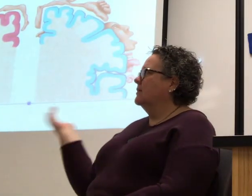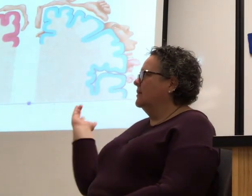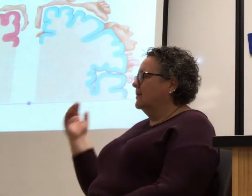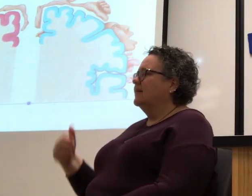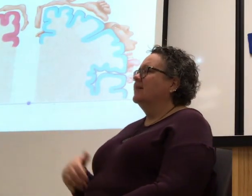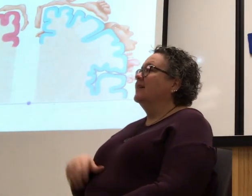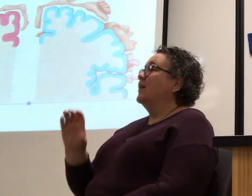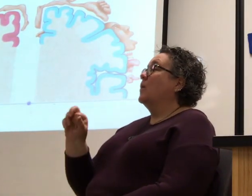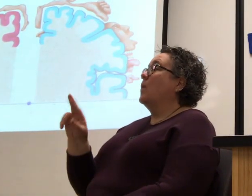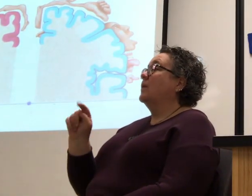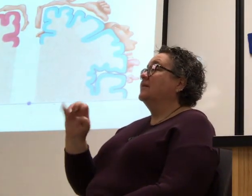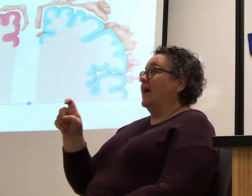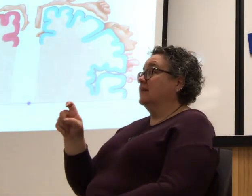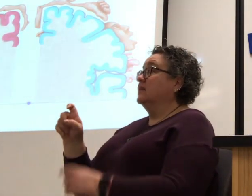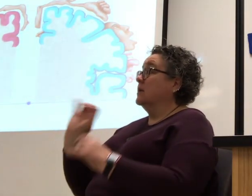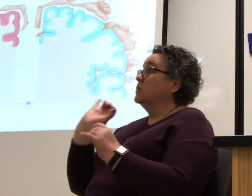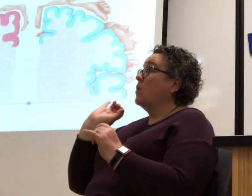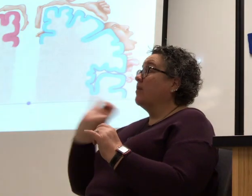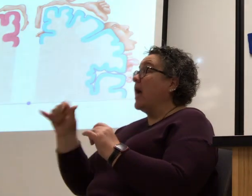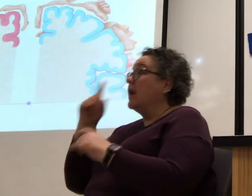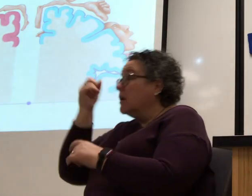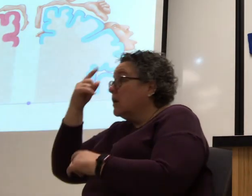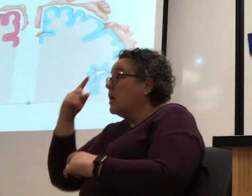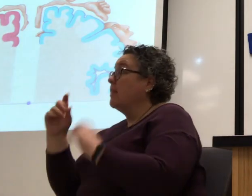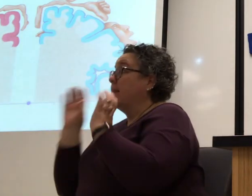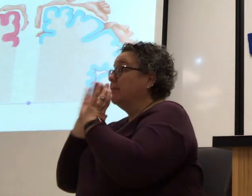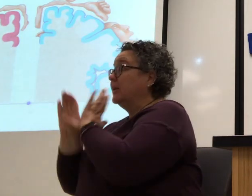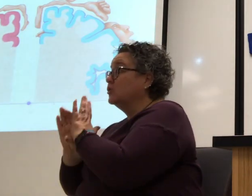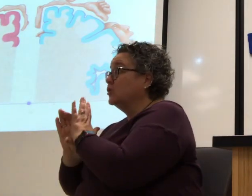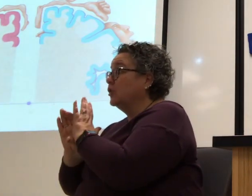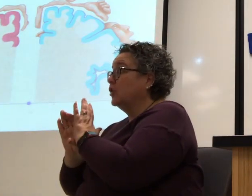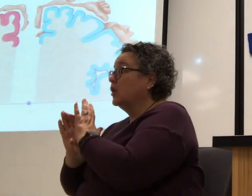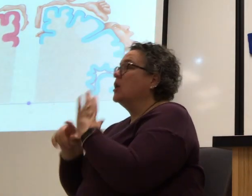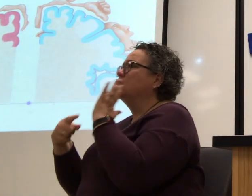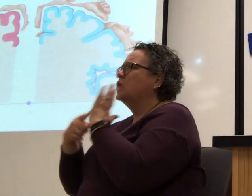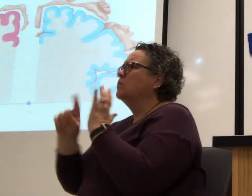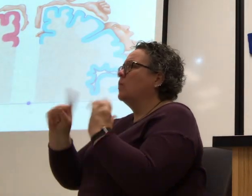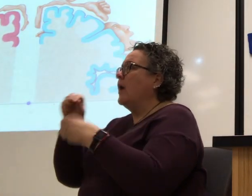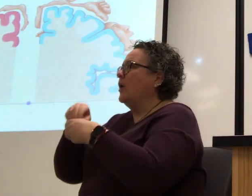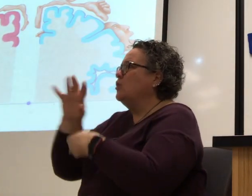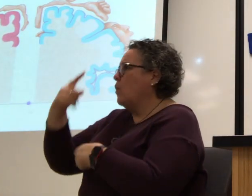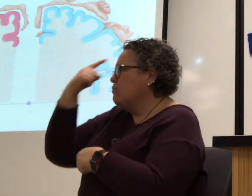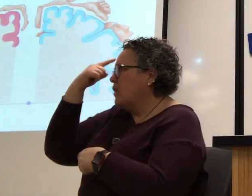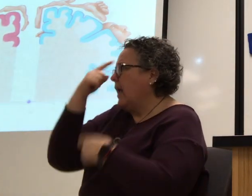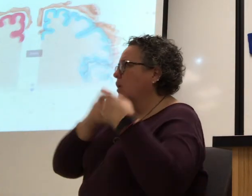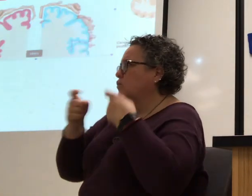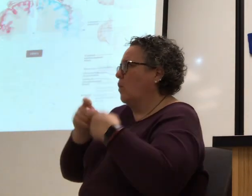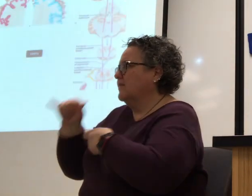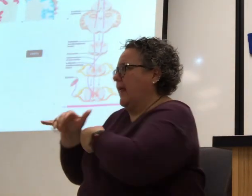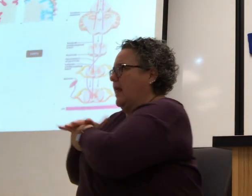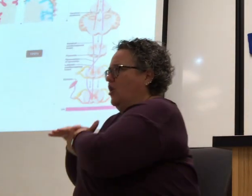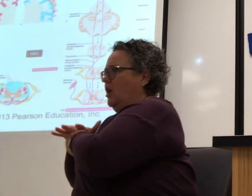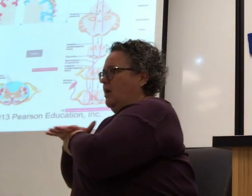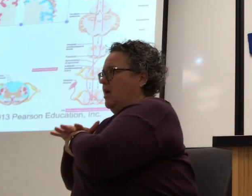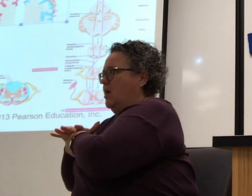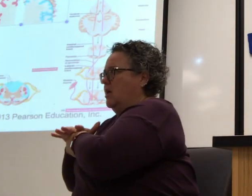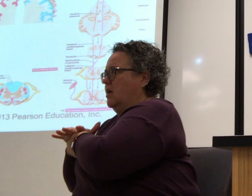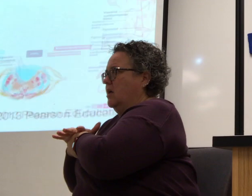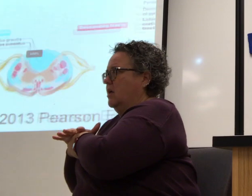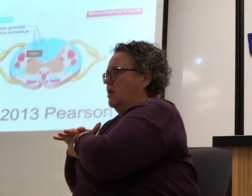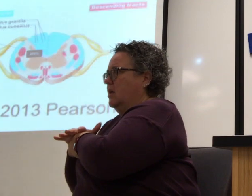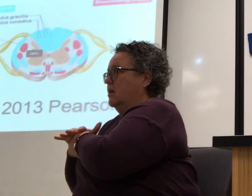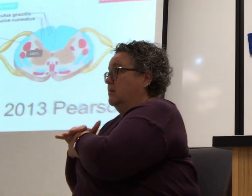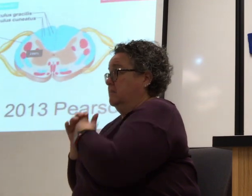the cortex that we're talking about now, the motor cortex. And information will ascend or descend. That's why when you study this